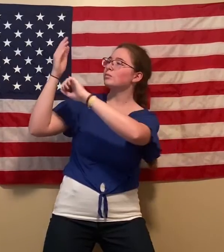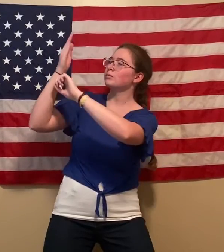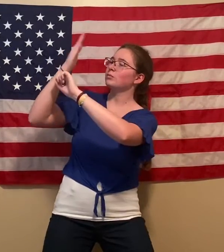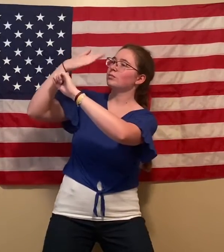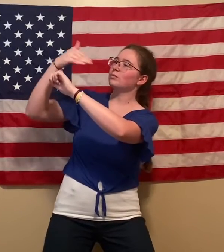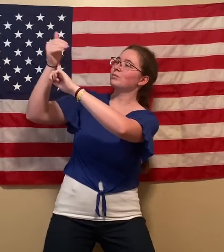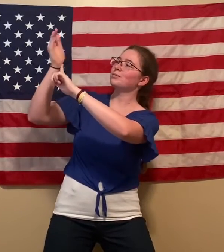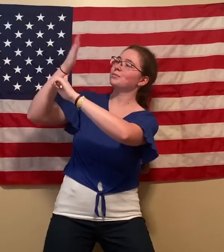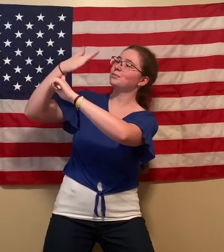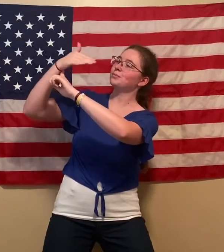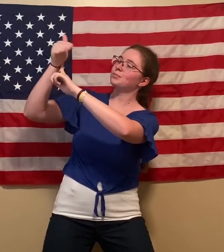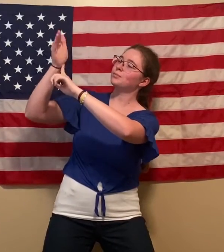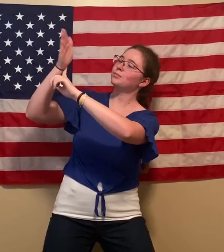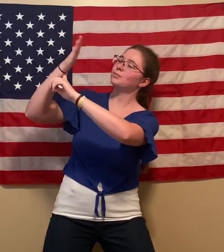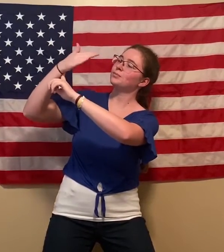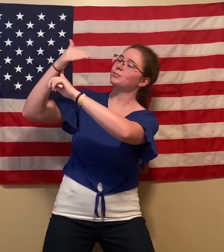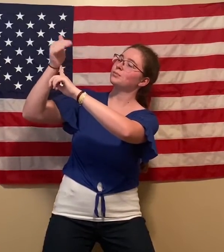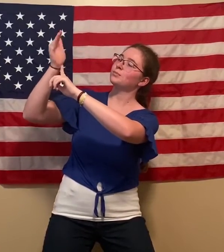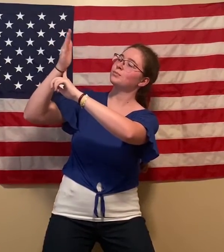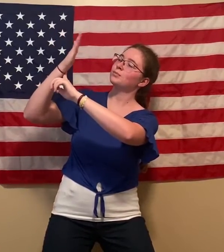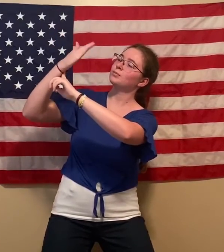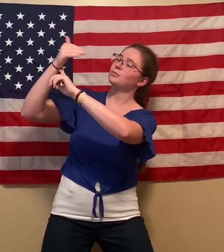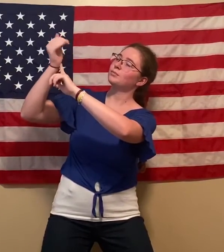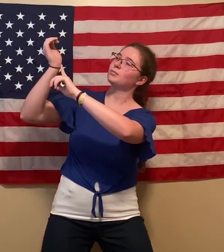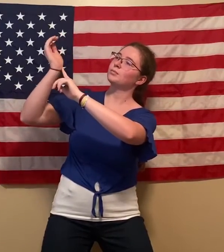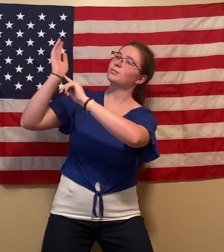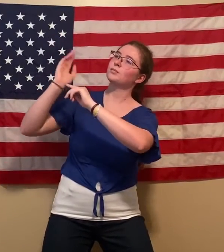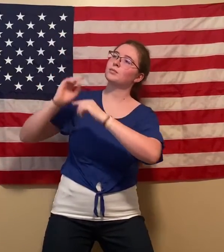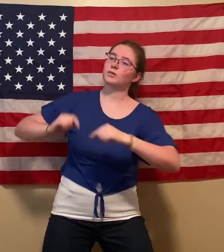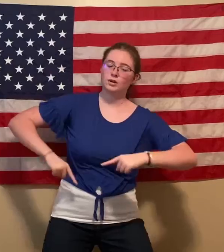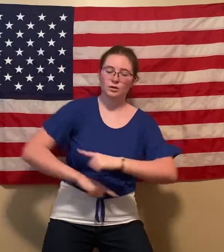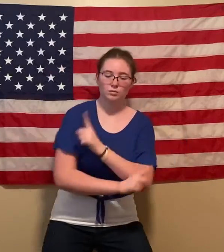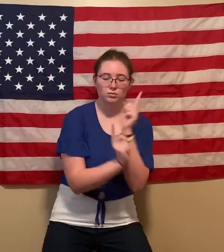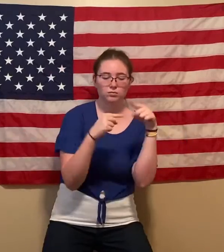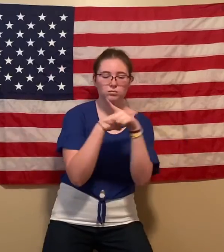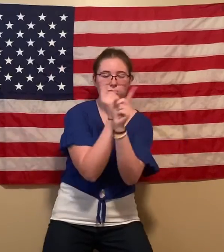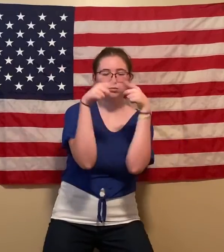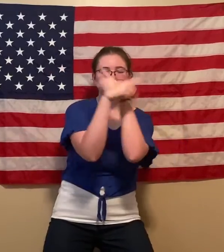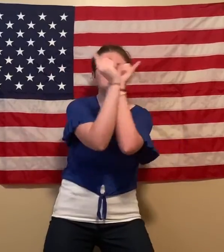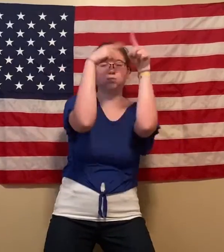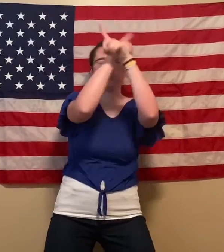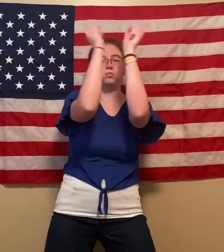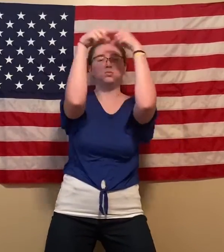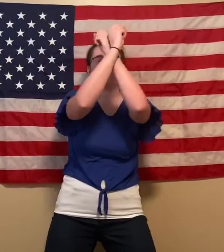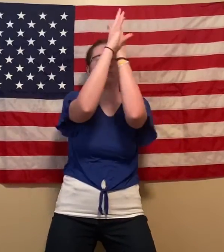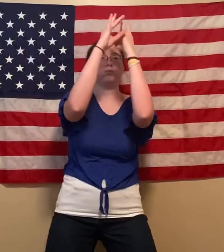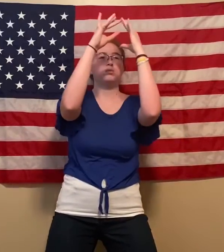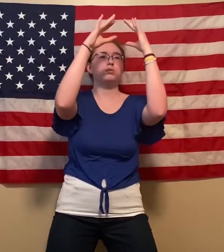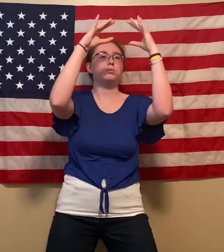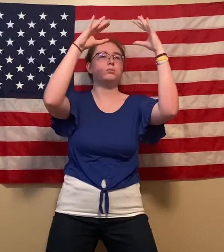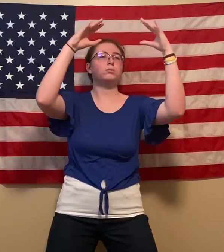so gallantly streaming And the rocket's red glare,